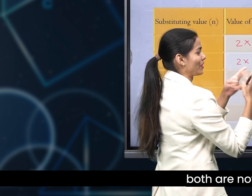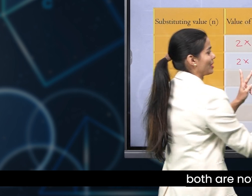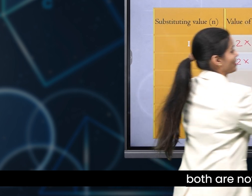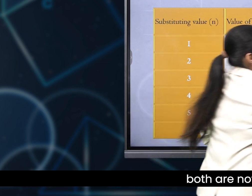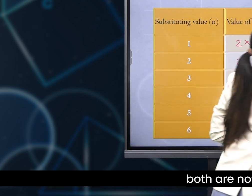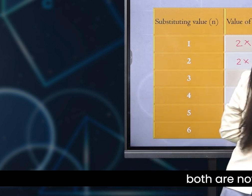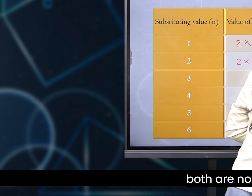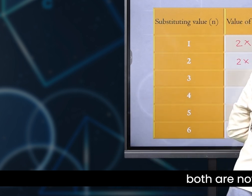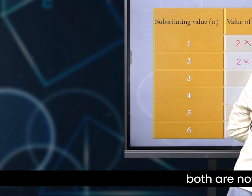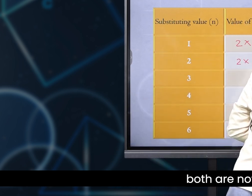are not equal.